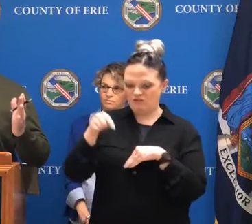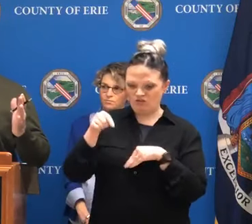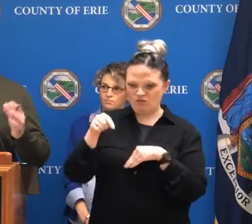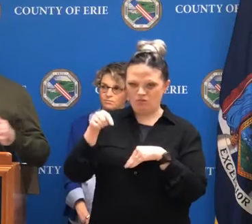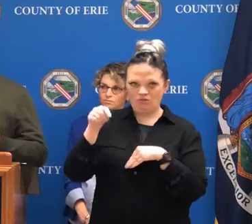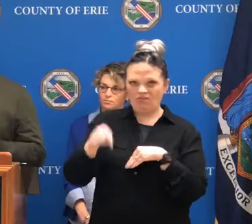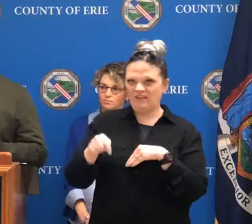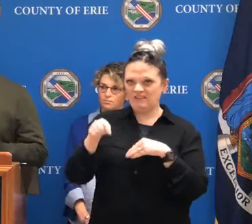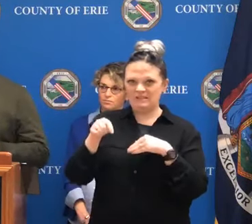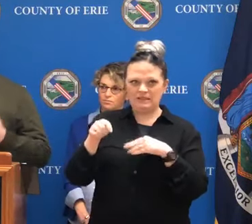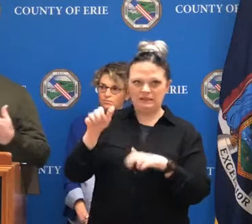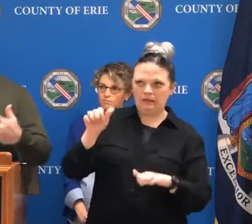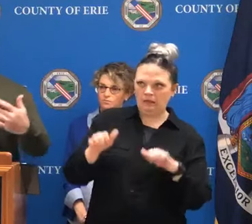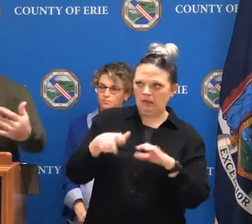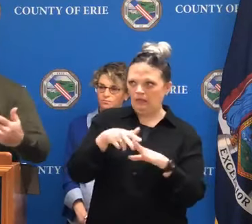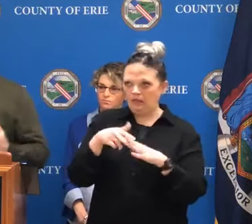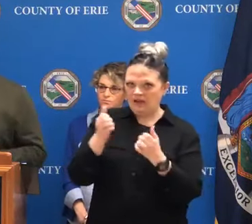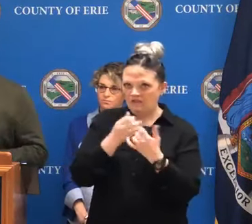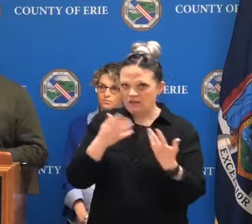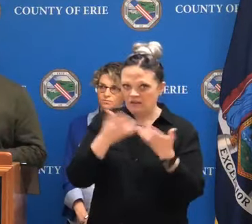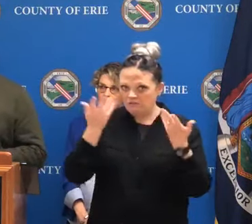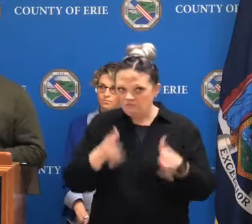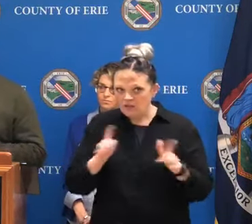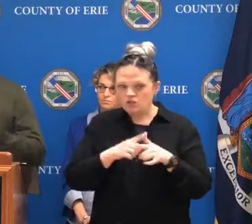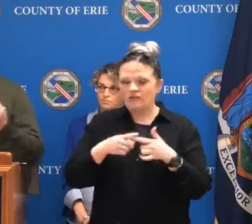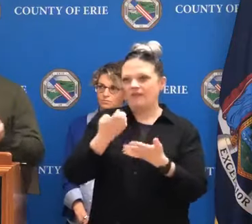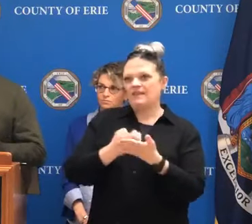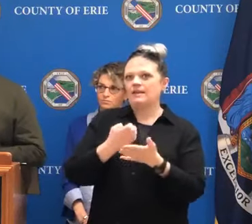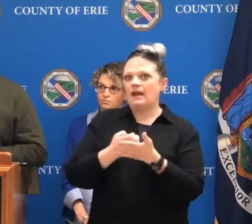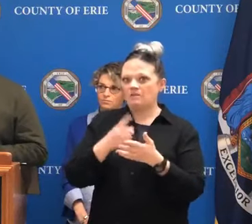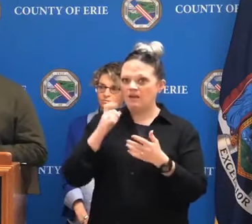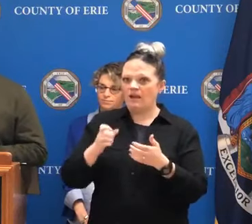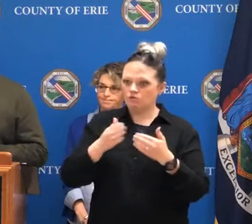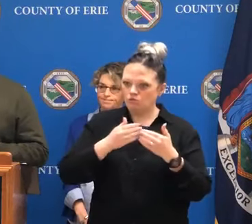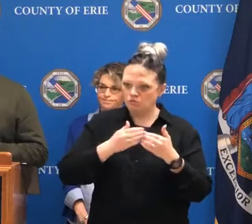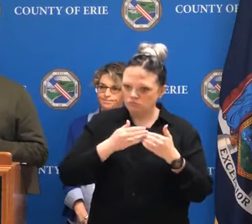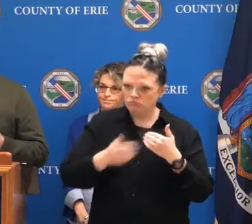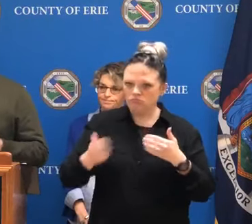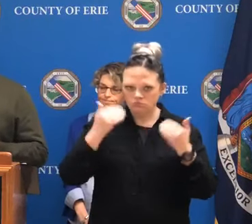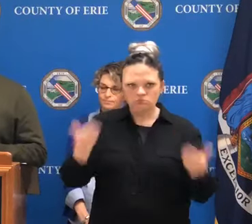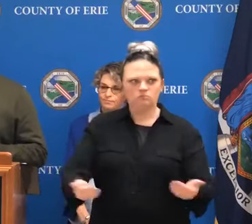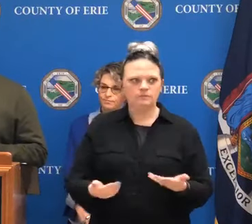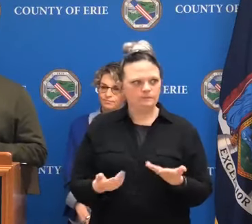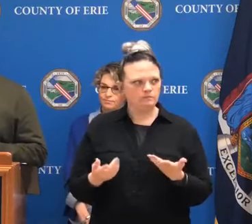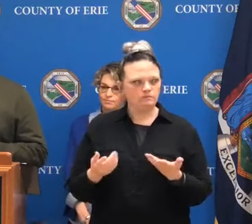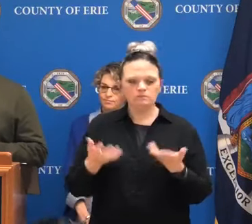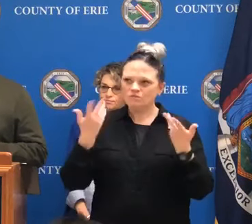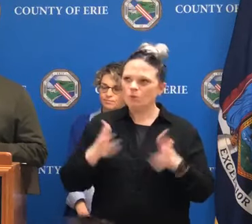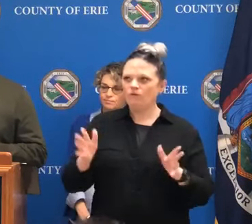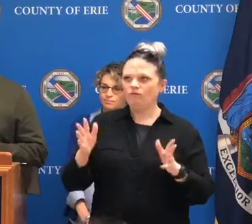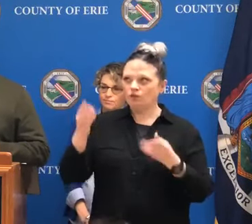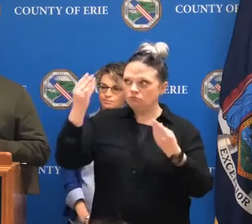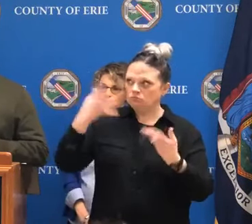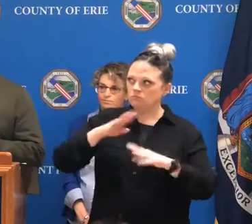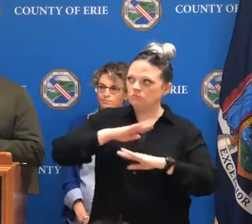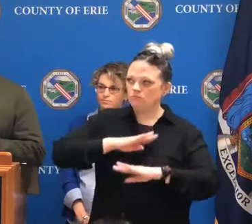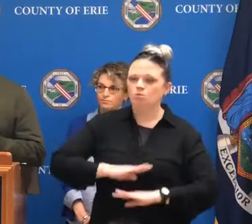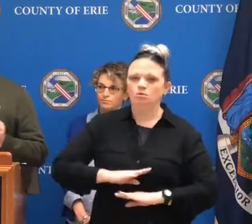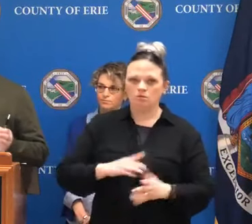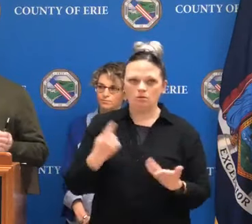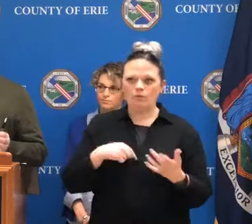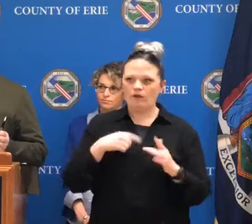we're in has cleared and we need to move the economy and we need to move everybody forward. So we have been reassured on any number of levels. We